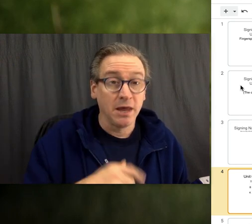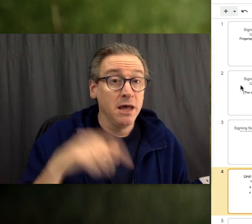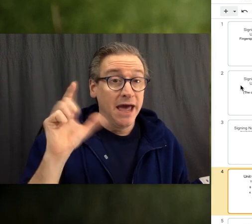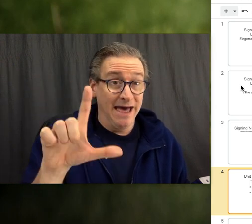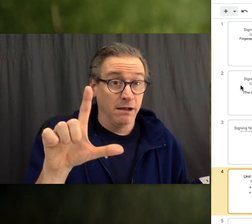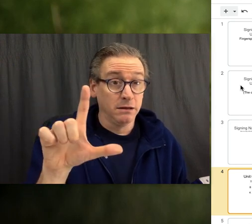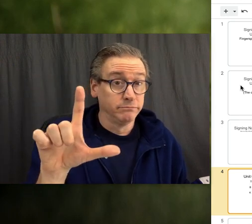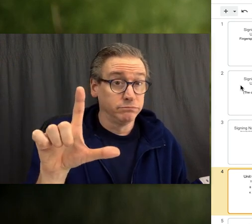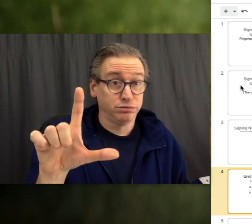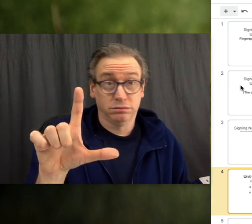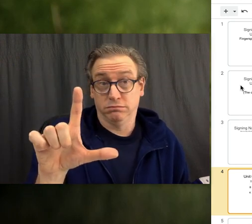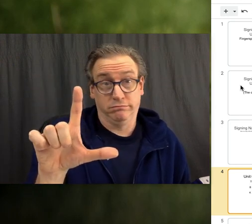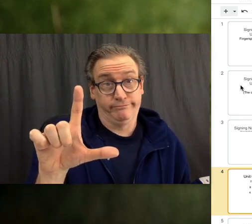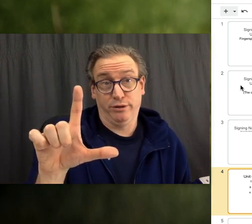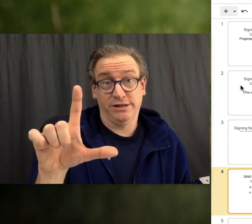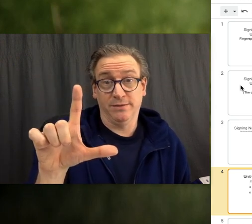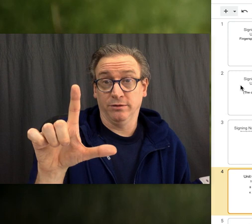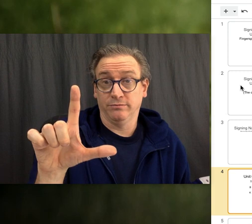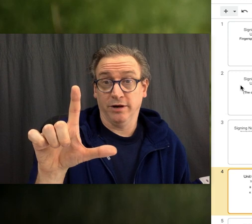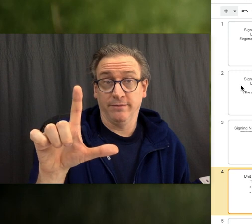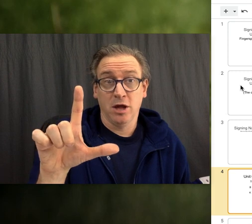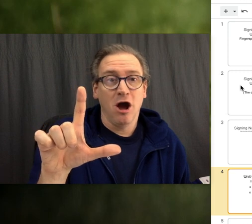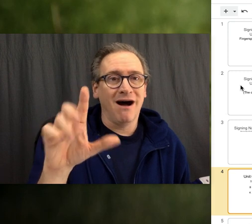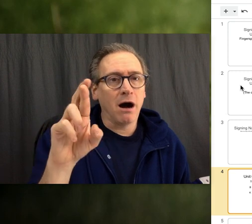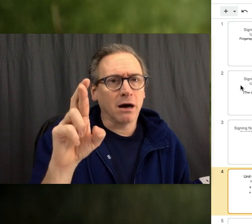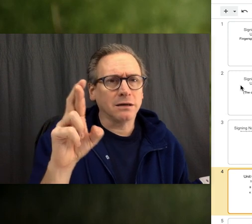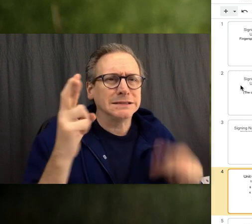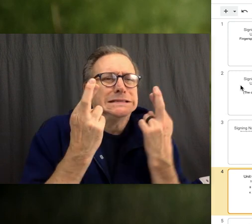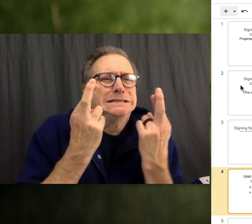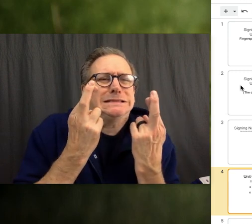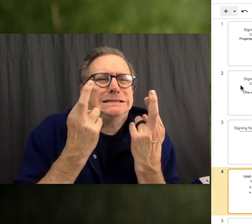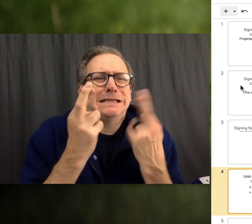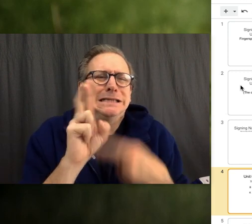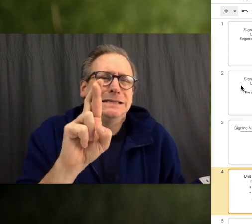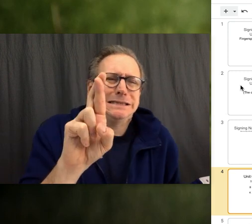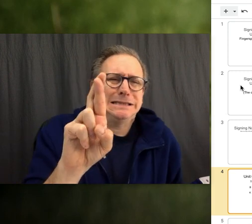robotic. L, pretty simple, right? R,